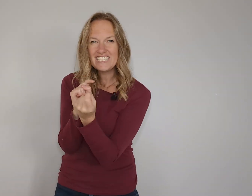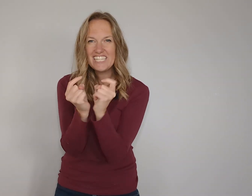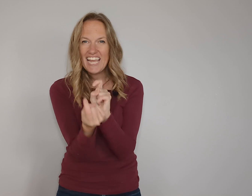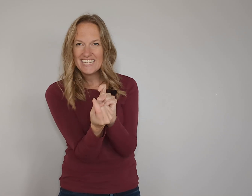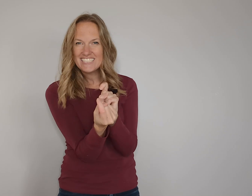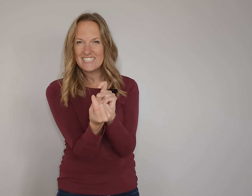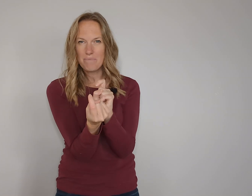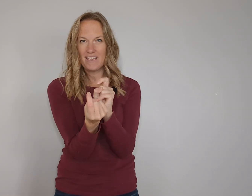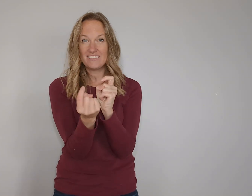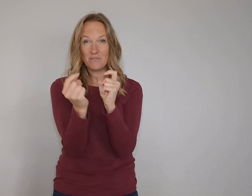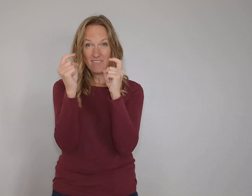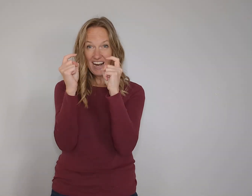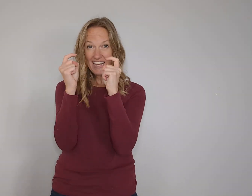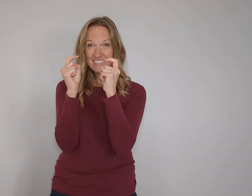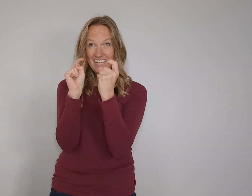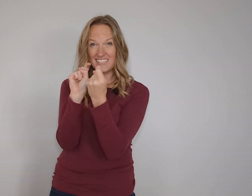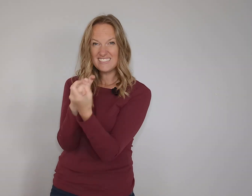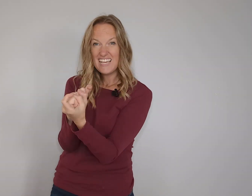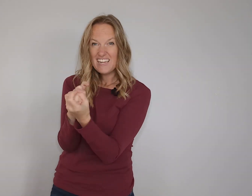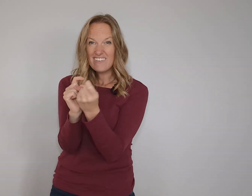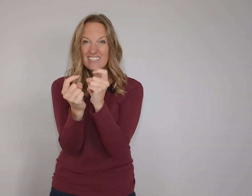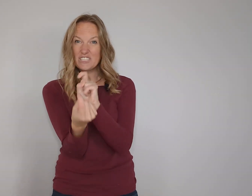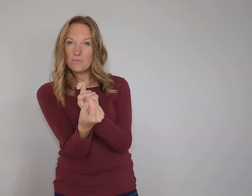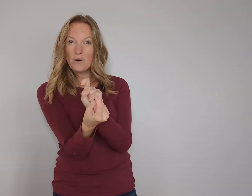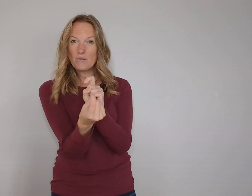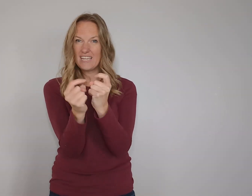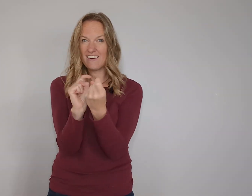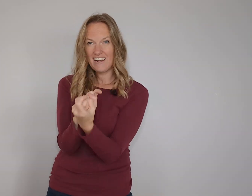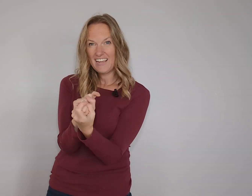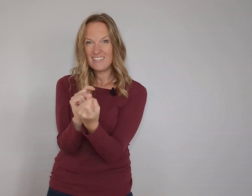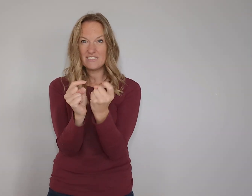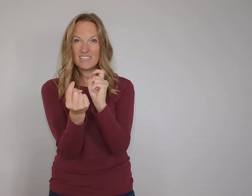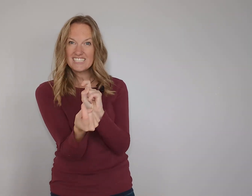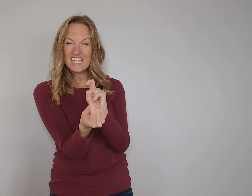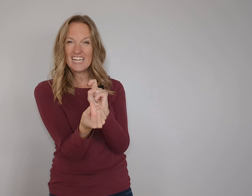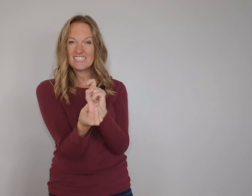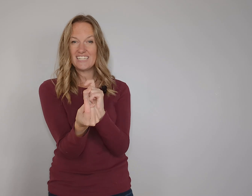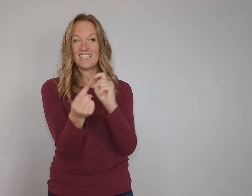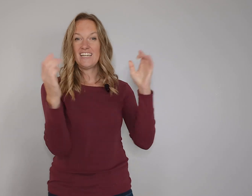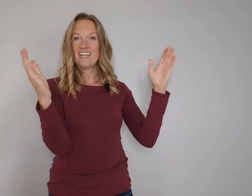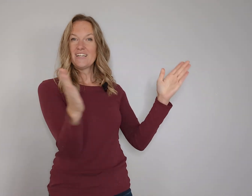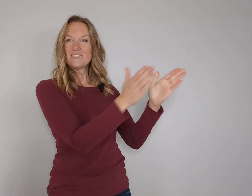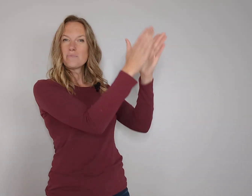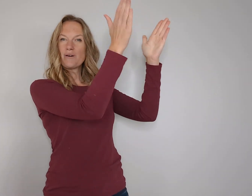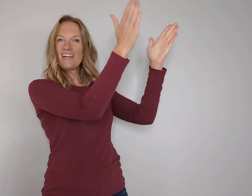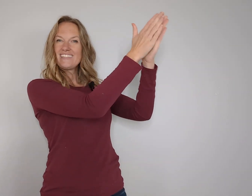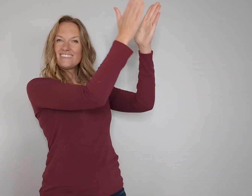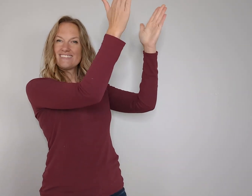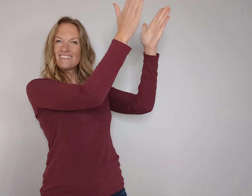to change something. So we have our X hands. We're going to just rotate our hands. We're going to change it to praise.